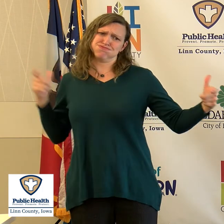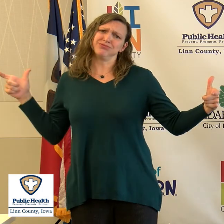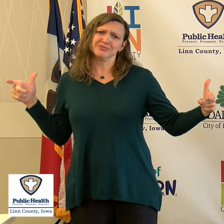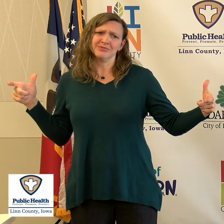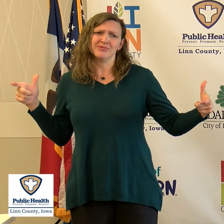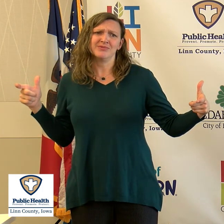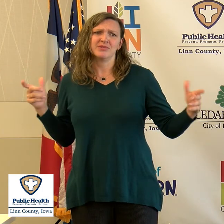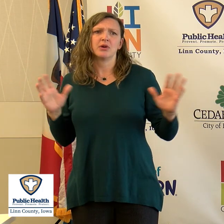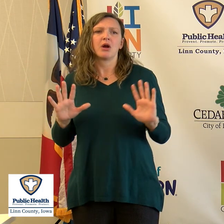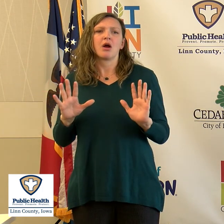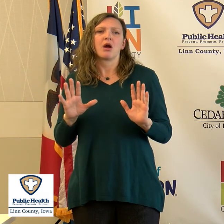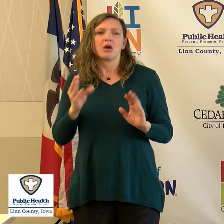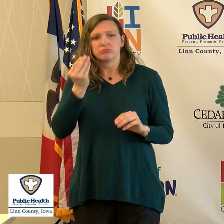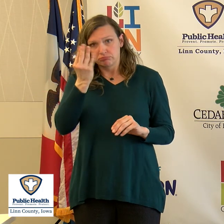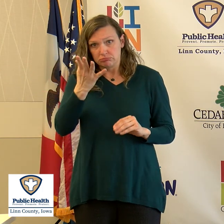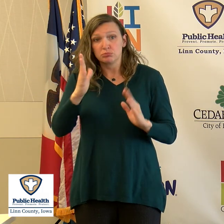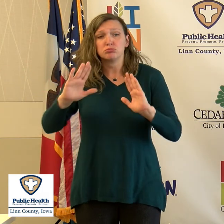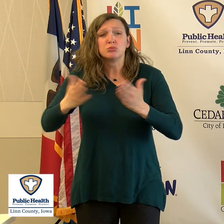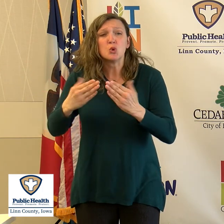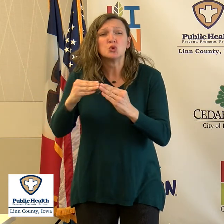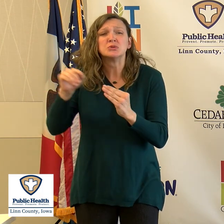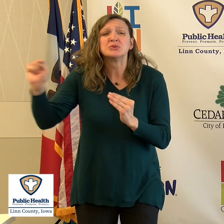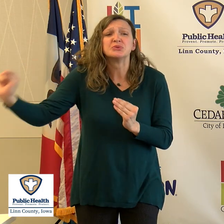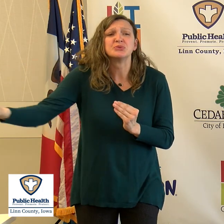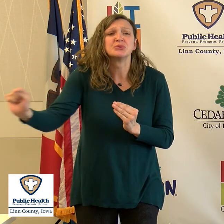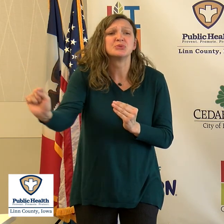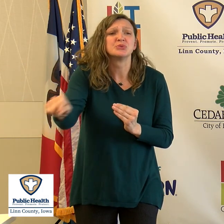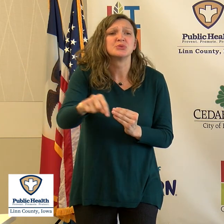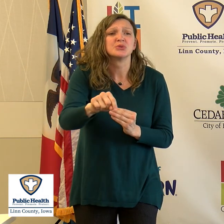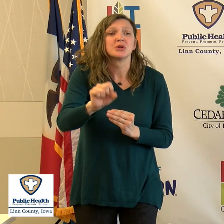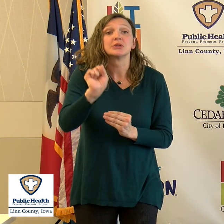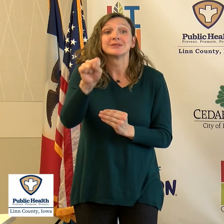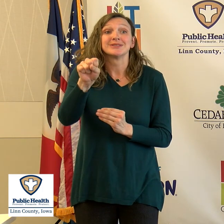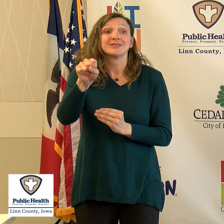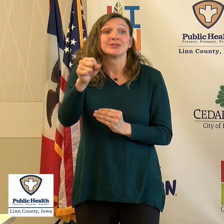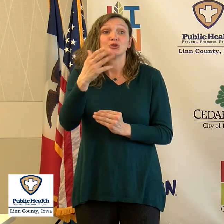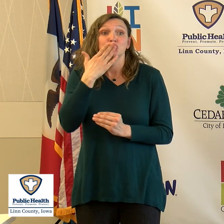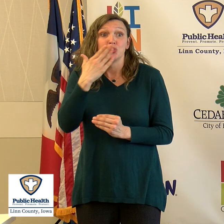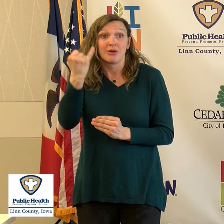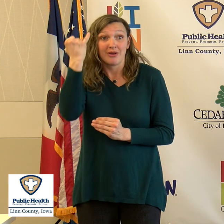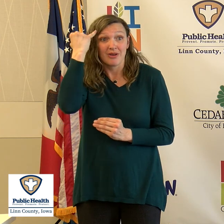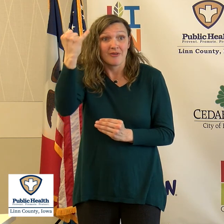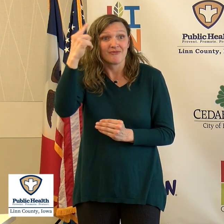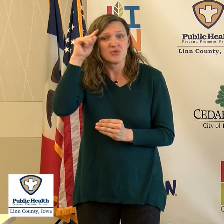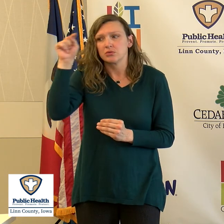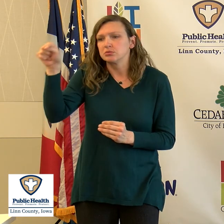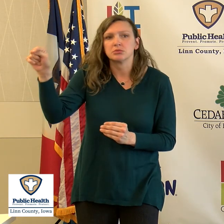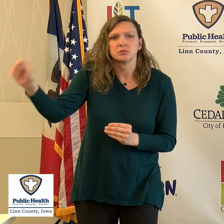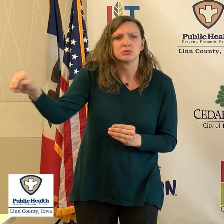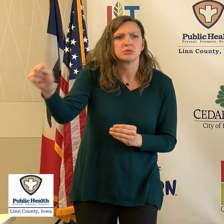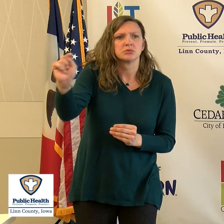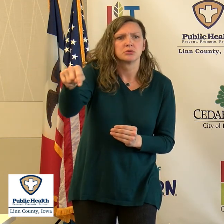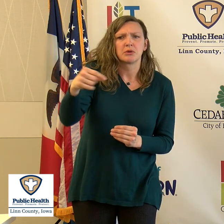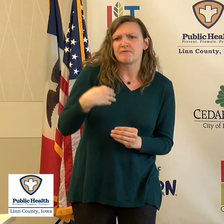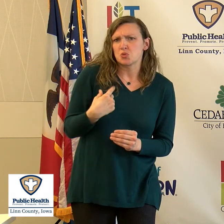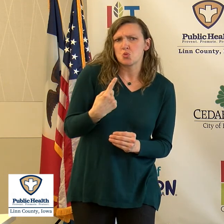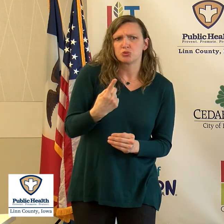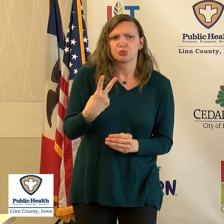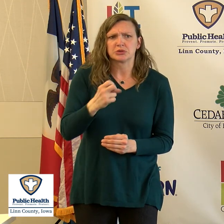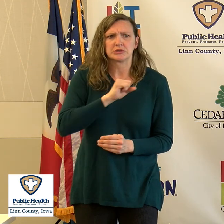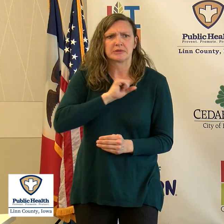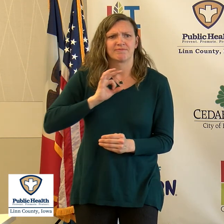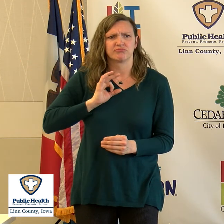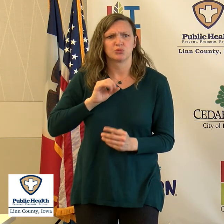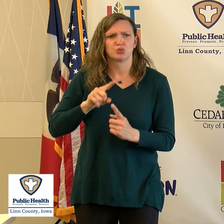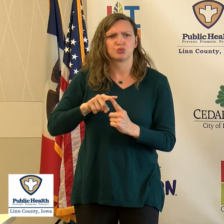when she was talking about that, yes, it would be a great idea if you have a smaller county where you may only have 1 or 2 people in your health department serving that